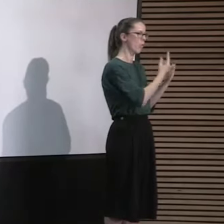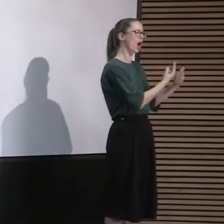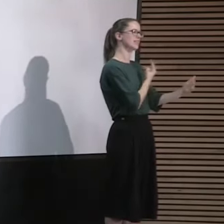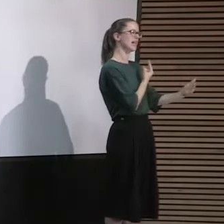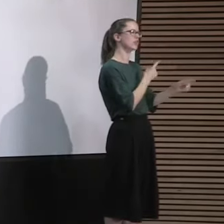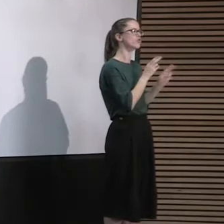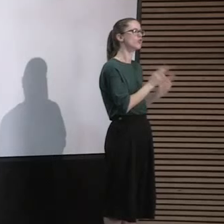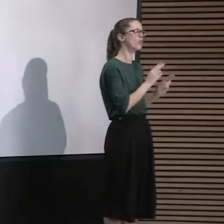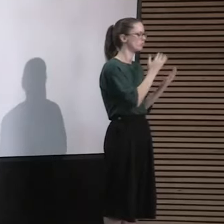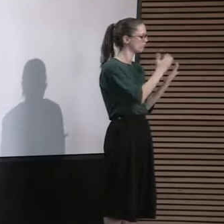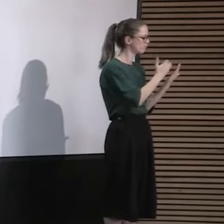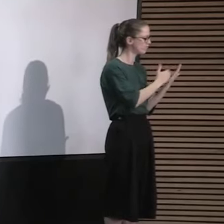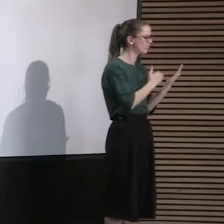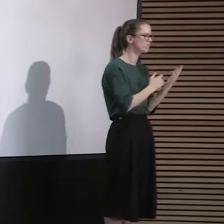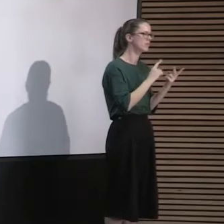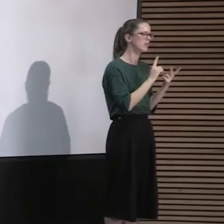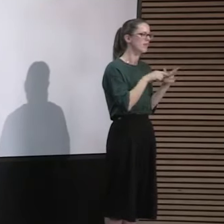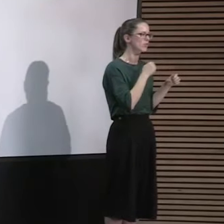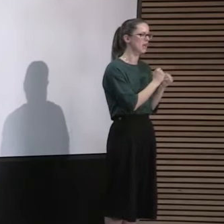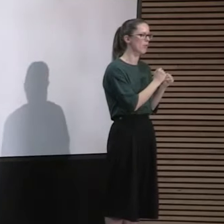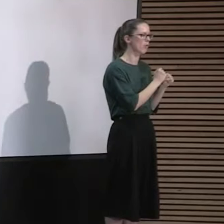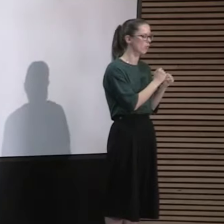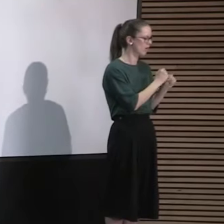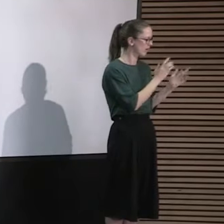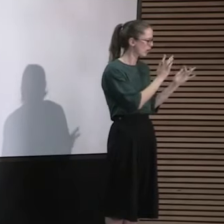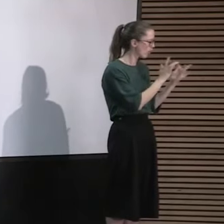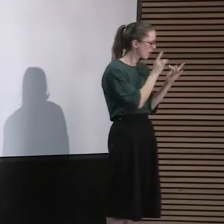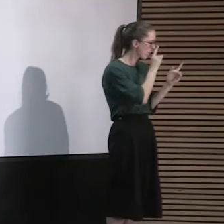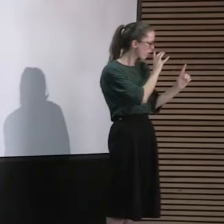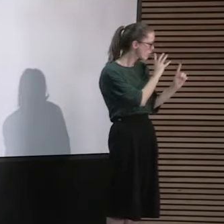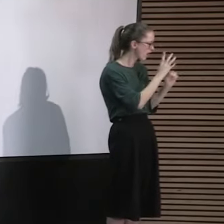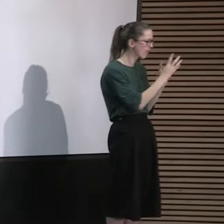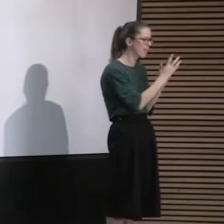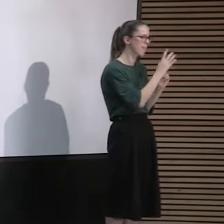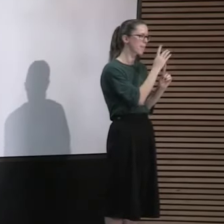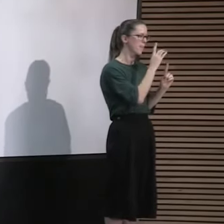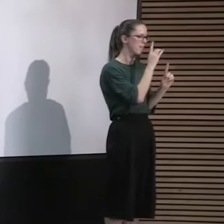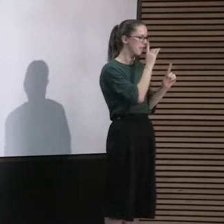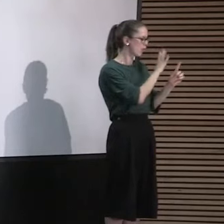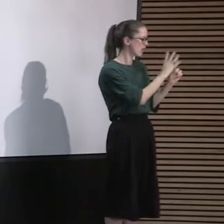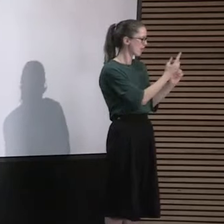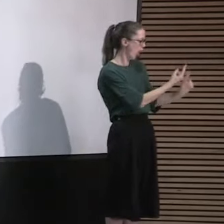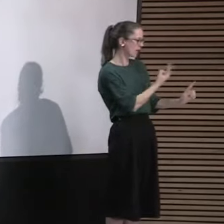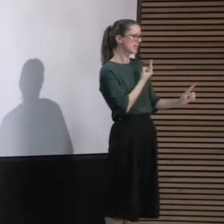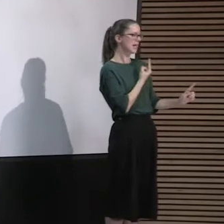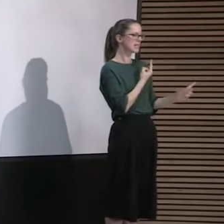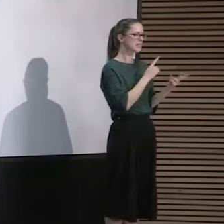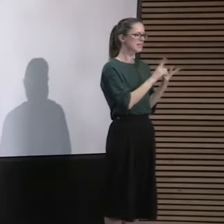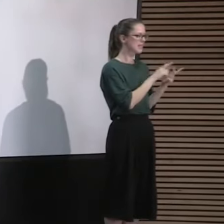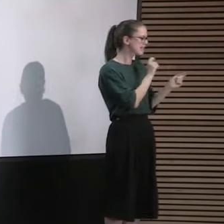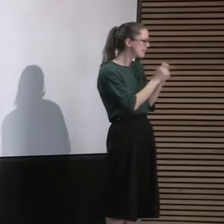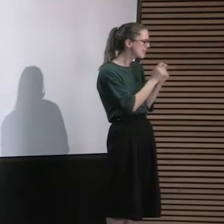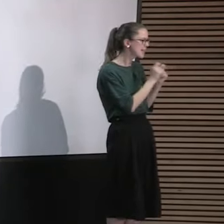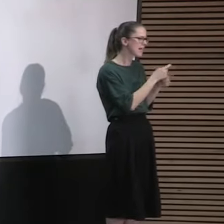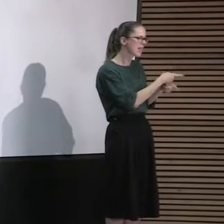which included making close contacts aware, and then also isolating the close contacts, immediately starting the testing, follow-up work, and